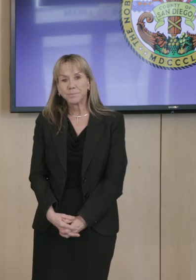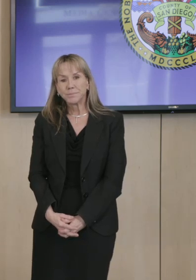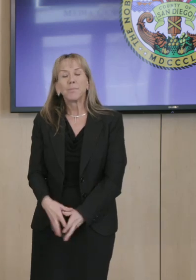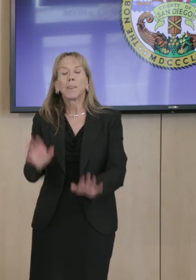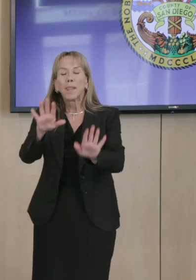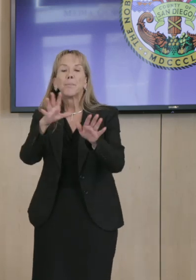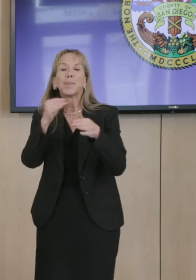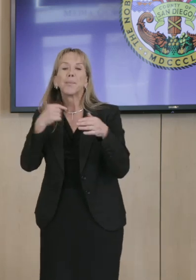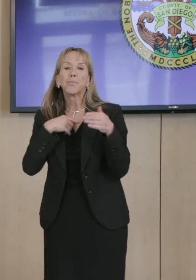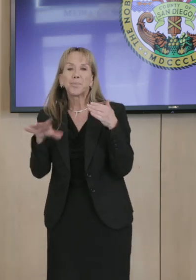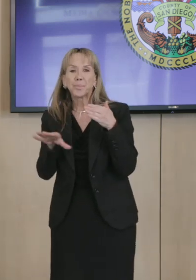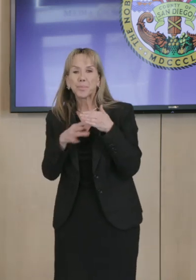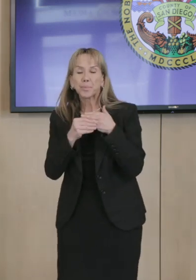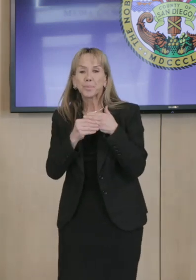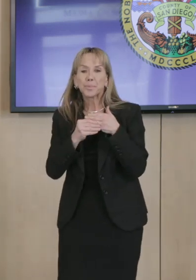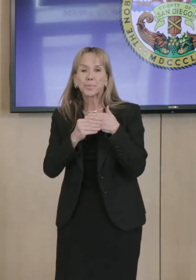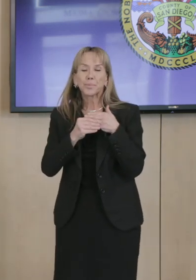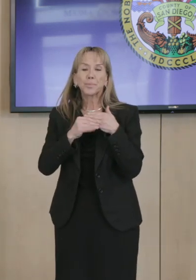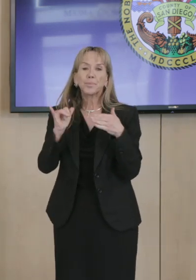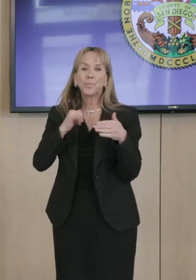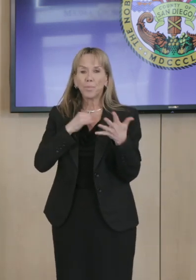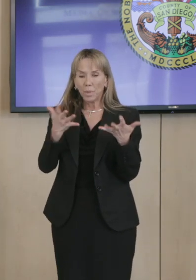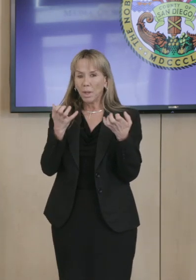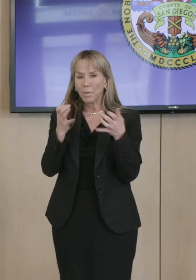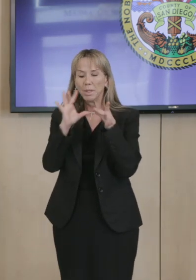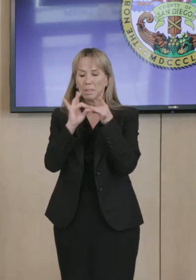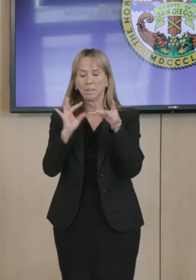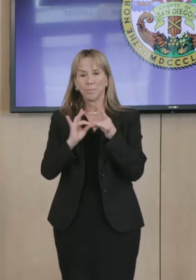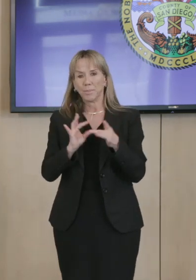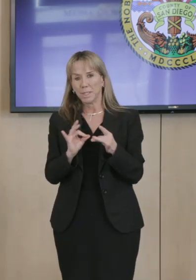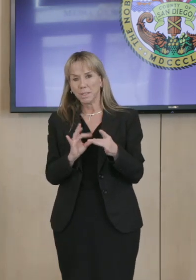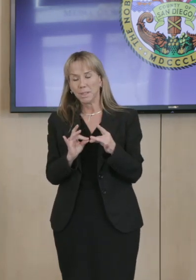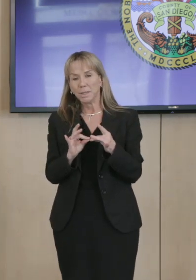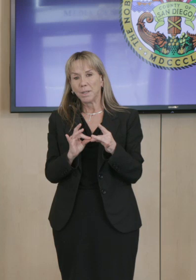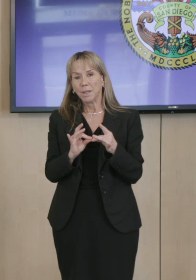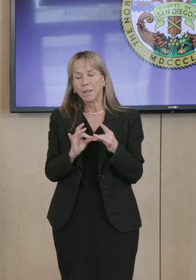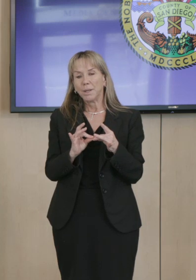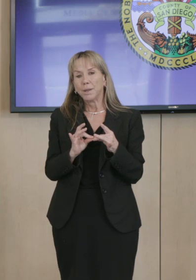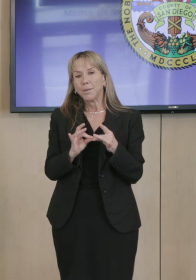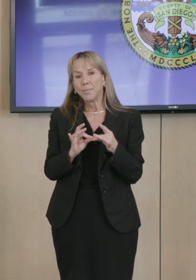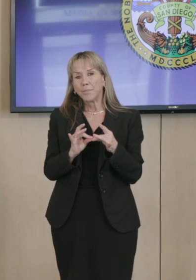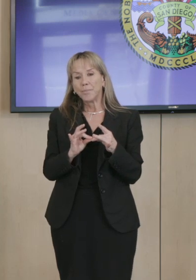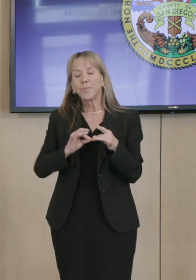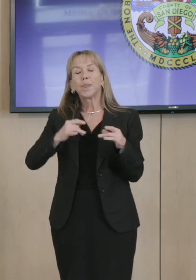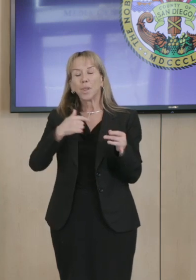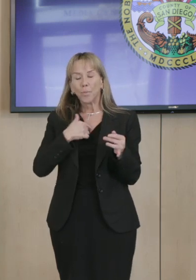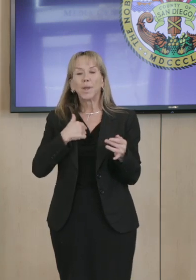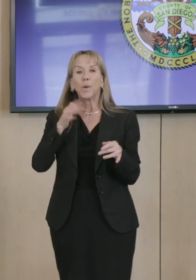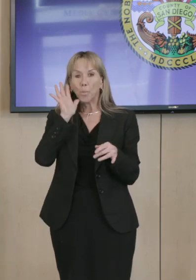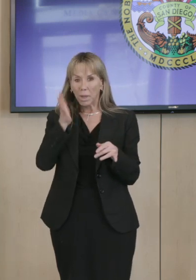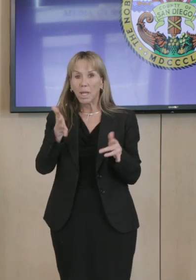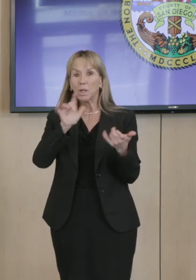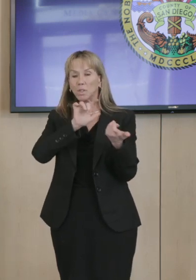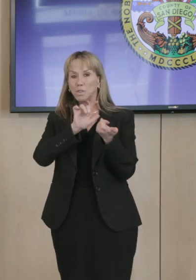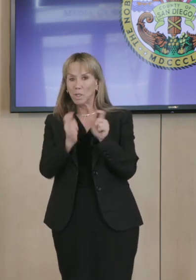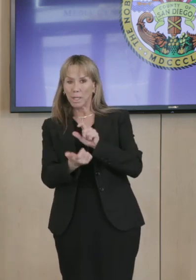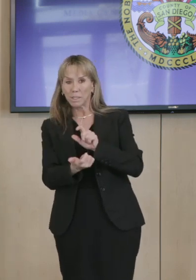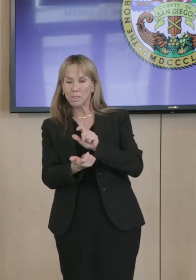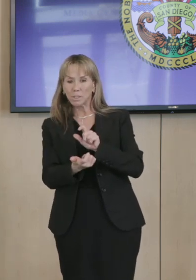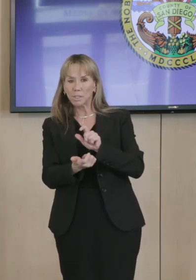And I did want to make one comment. We, again, are going to be changing the